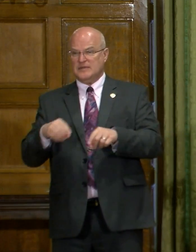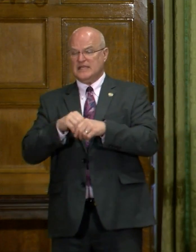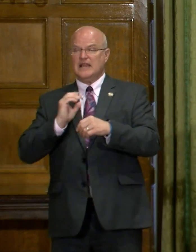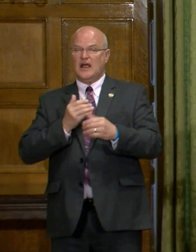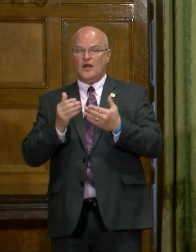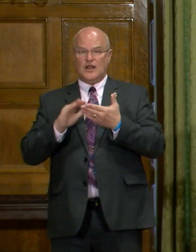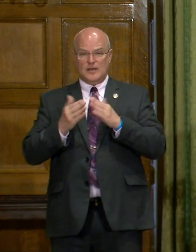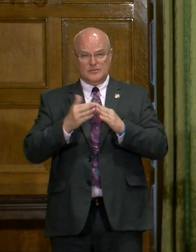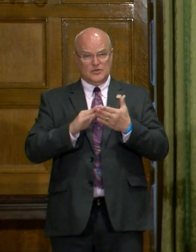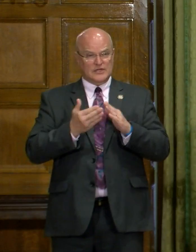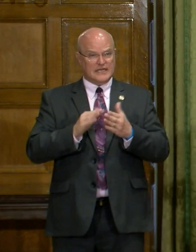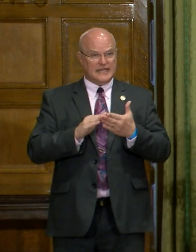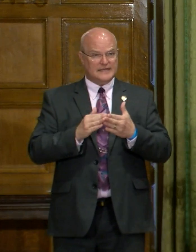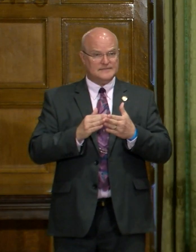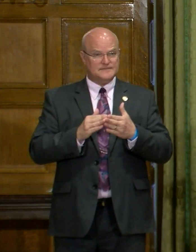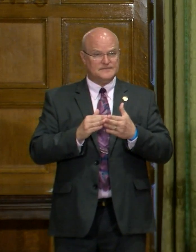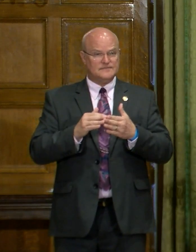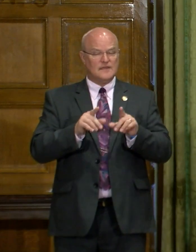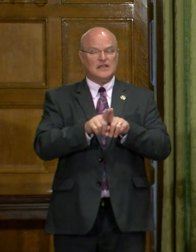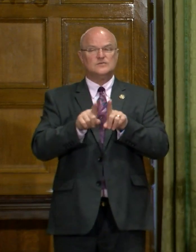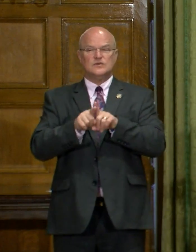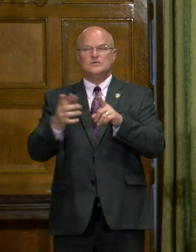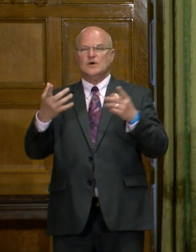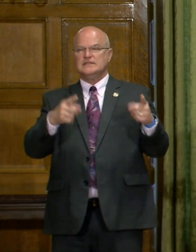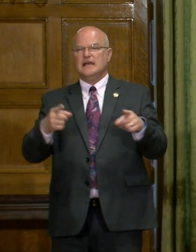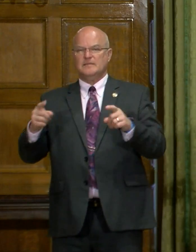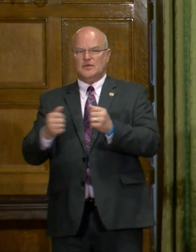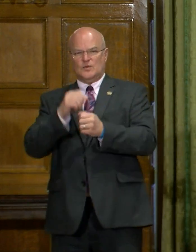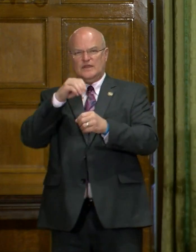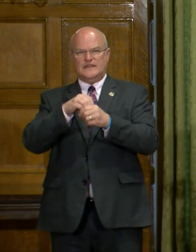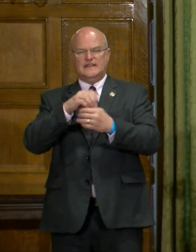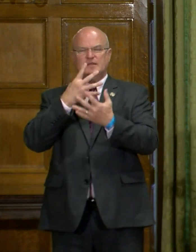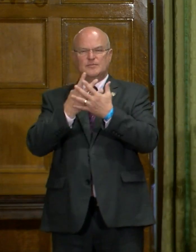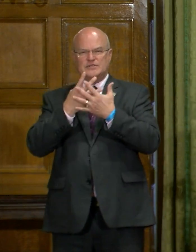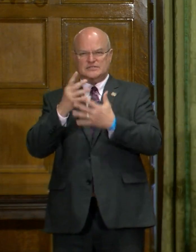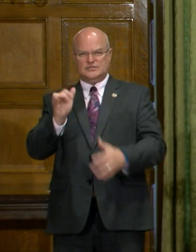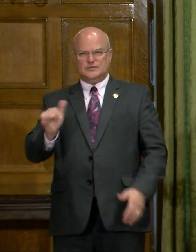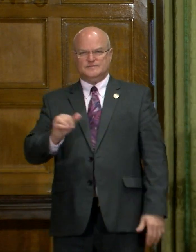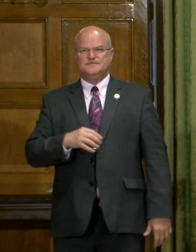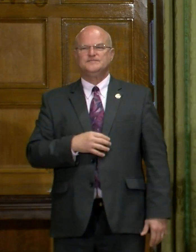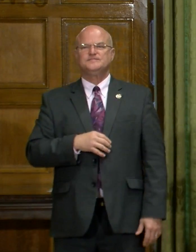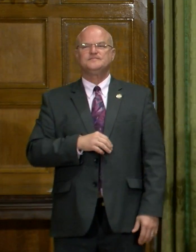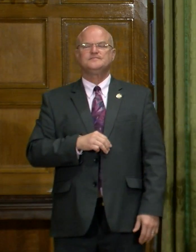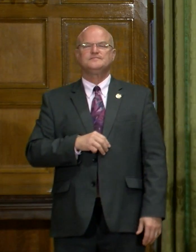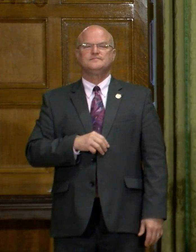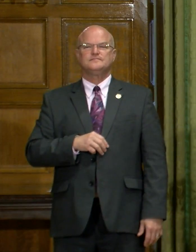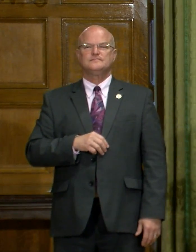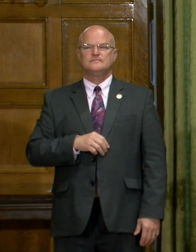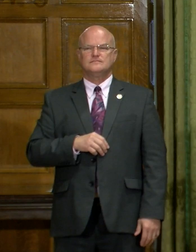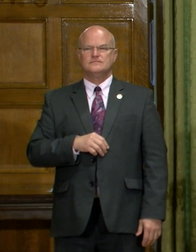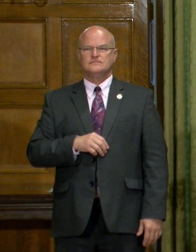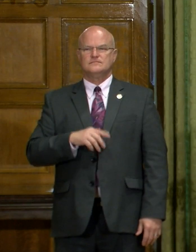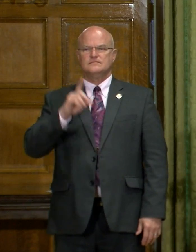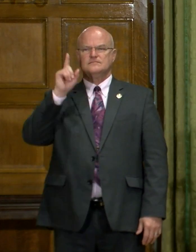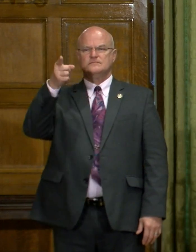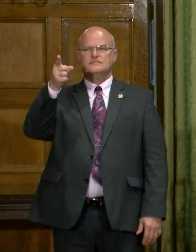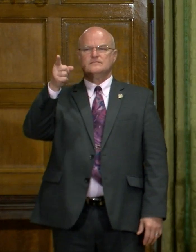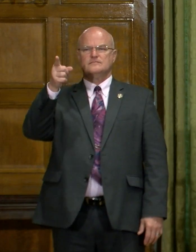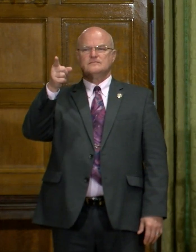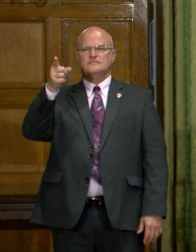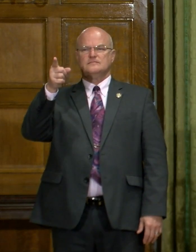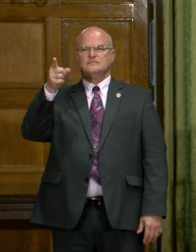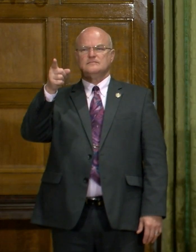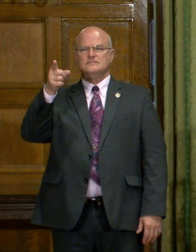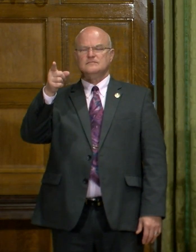our community as well as what's happening within the Cummins unit. Was there a conference call